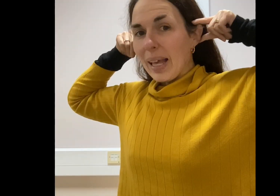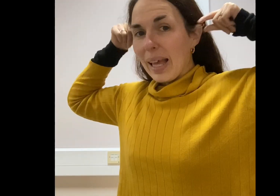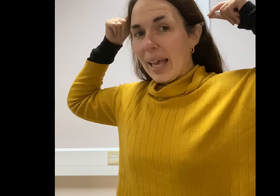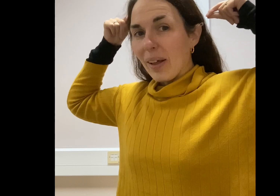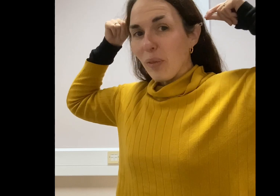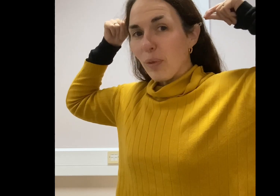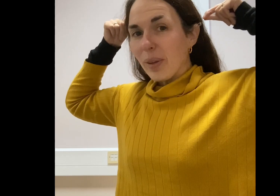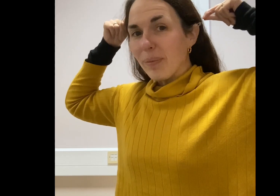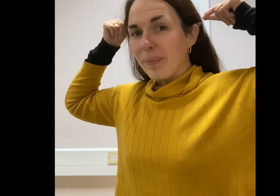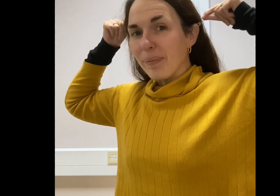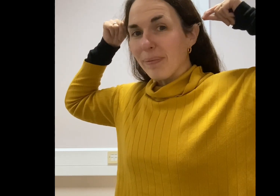Elf.